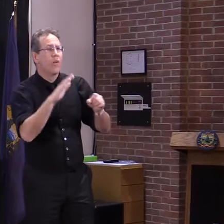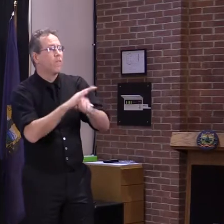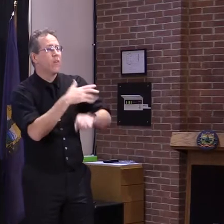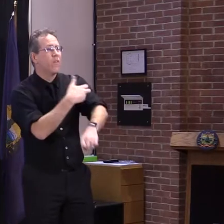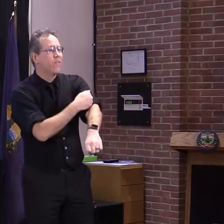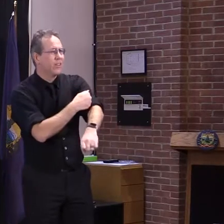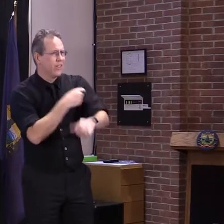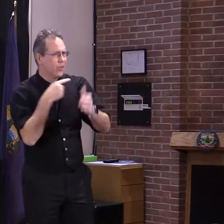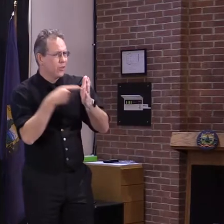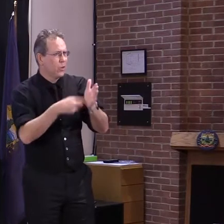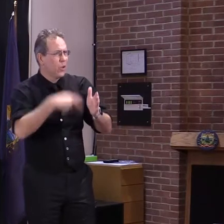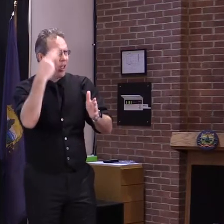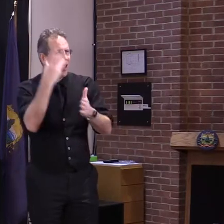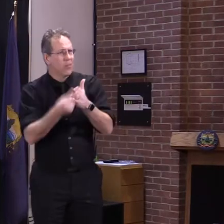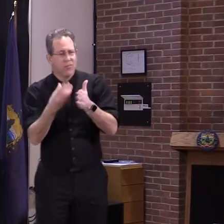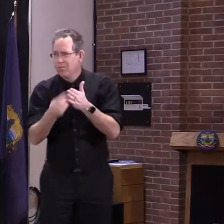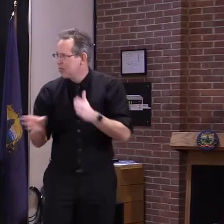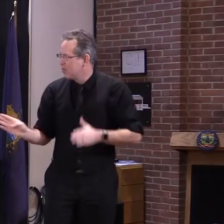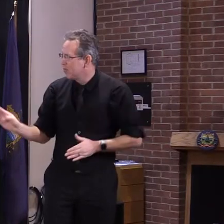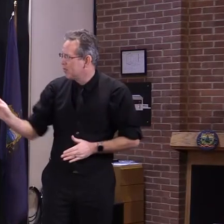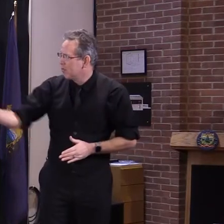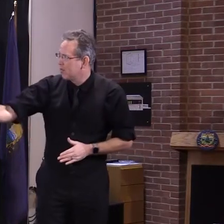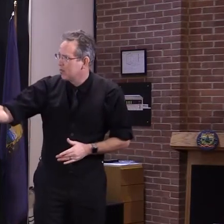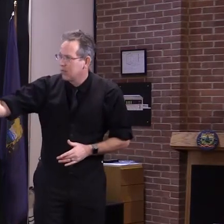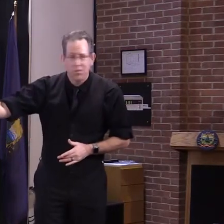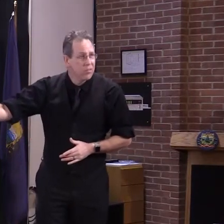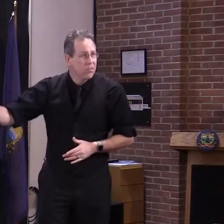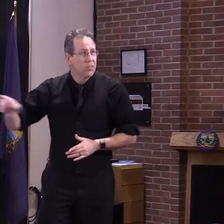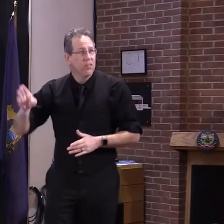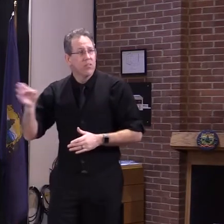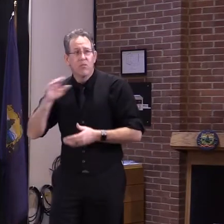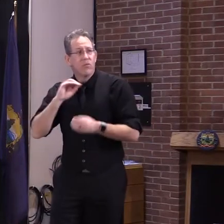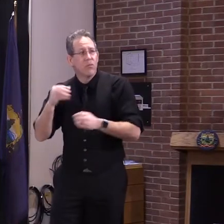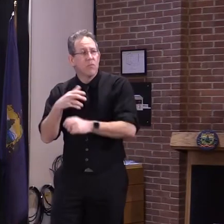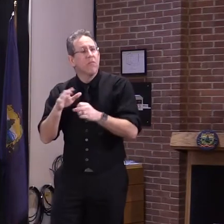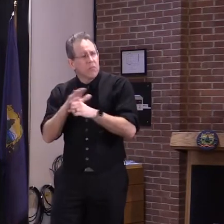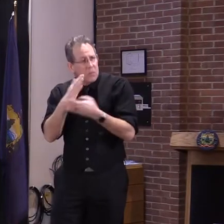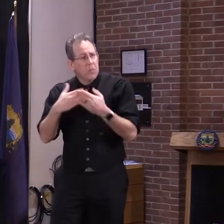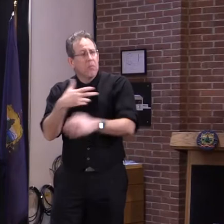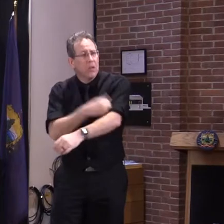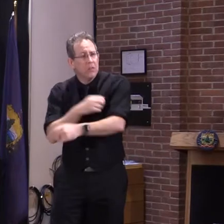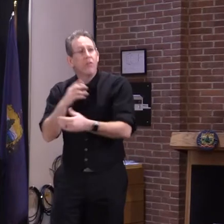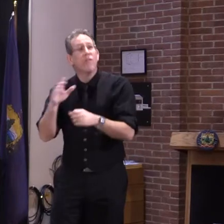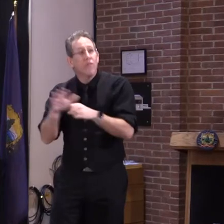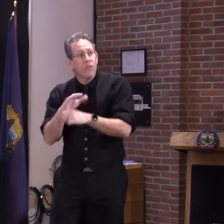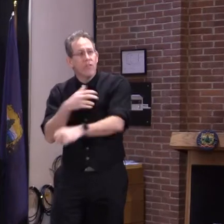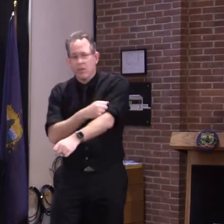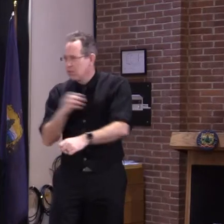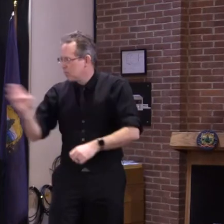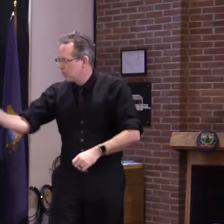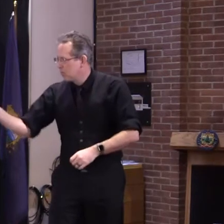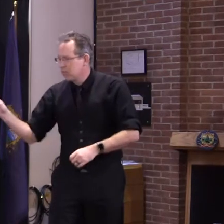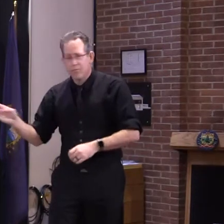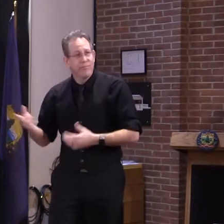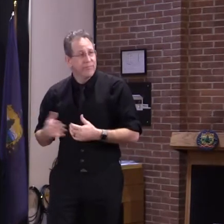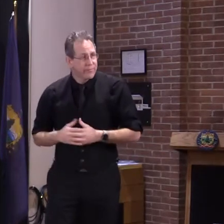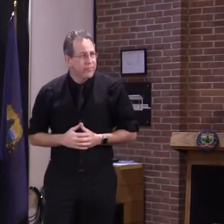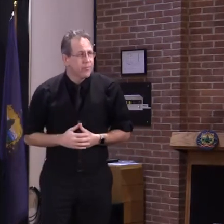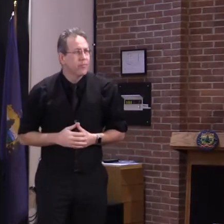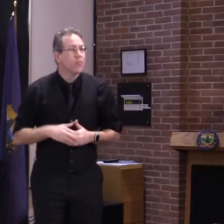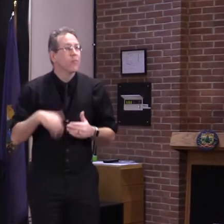compared to those who are fully vaccinated and boosted. So another piece of good news here, the forecast when we look at